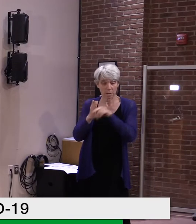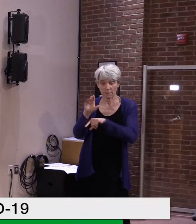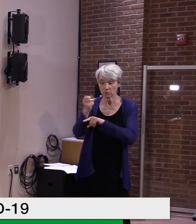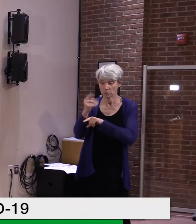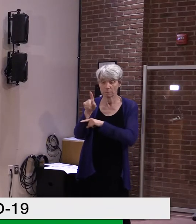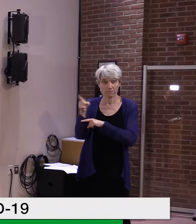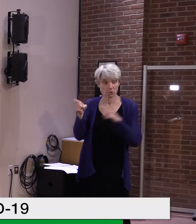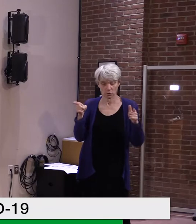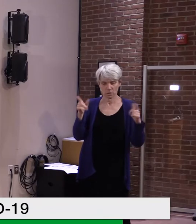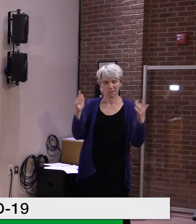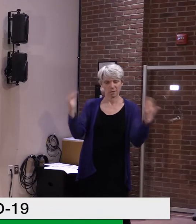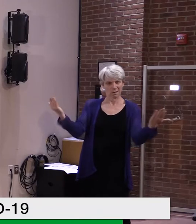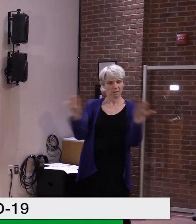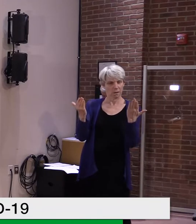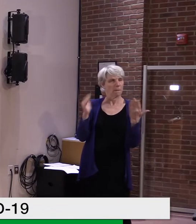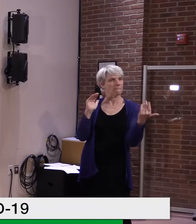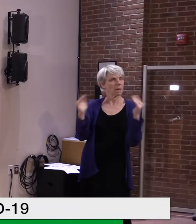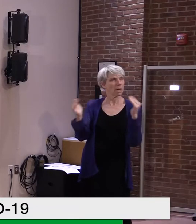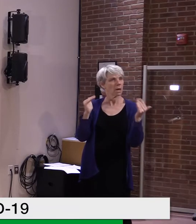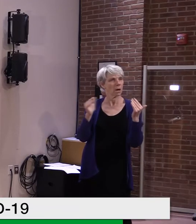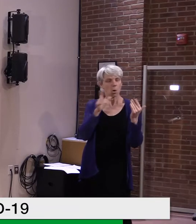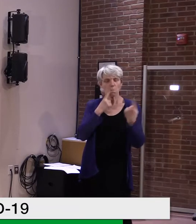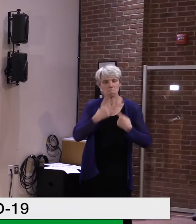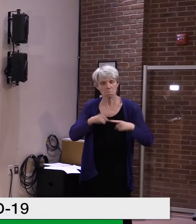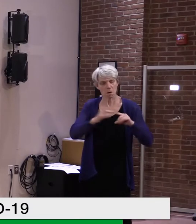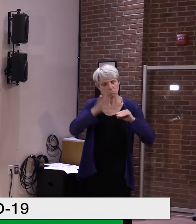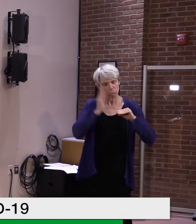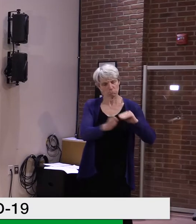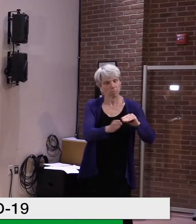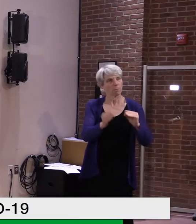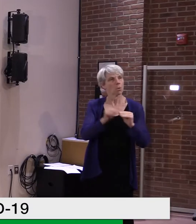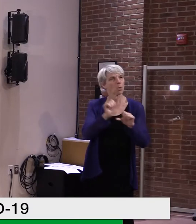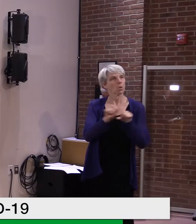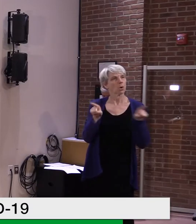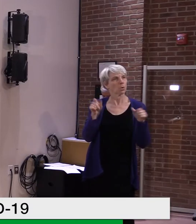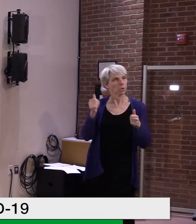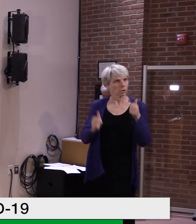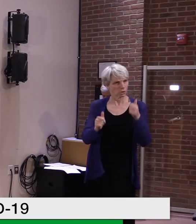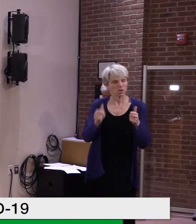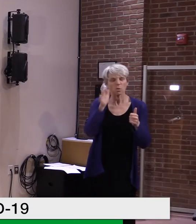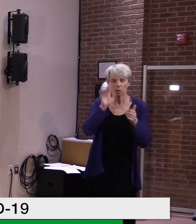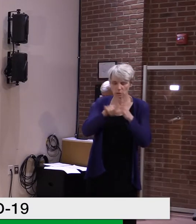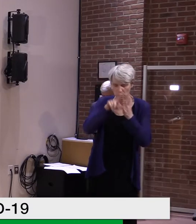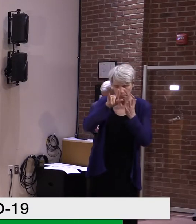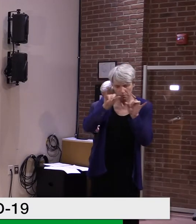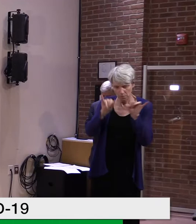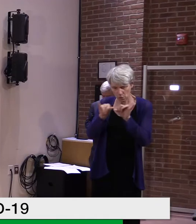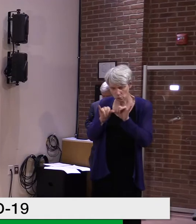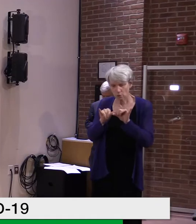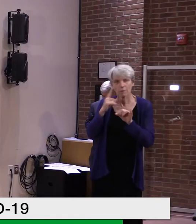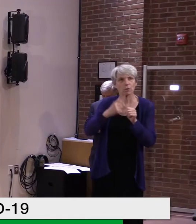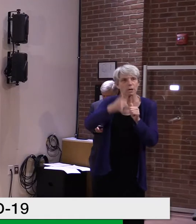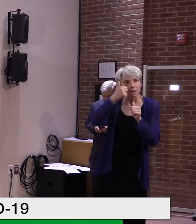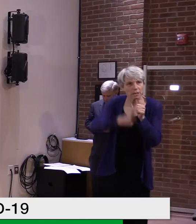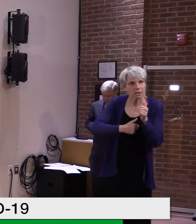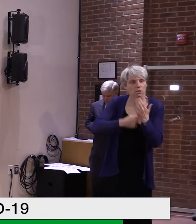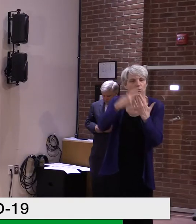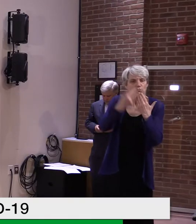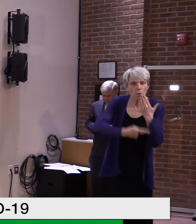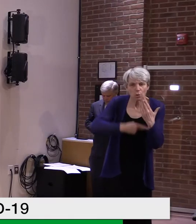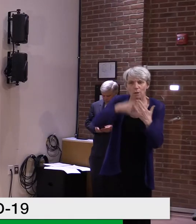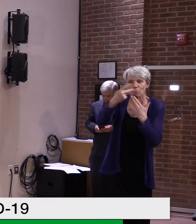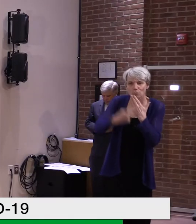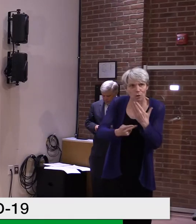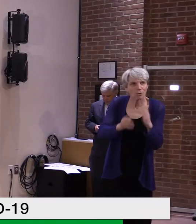1st. So we are going to start measuring productivity by program by program. We have not, you